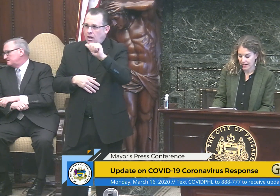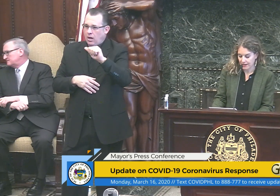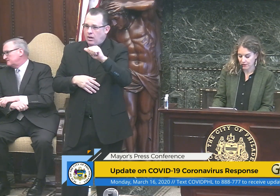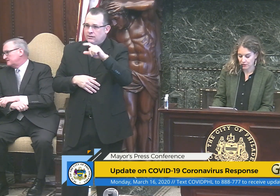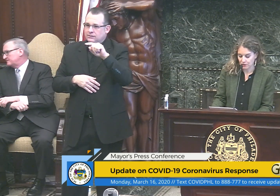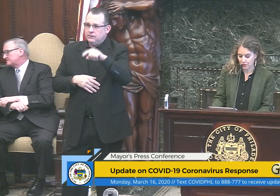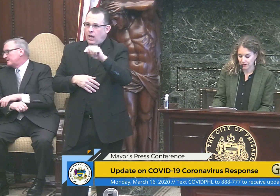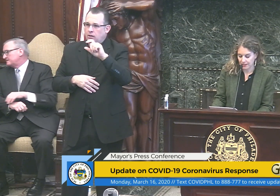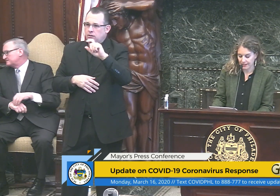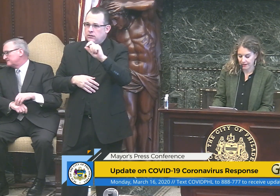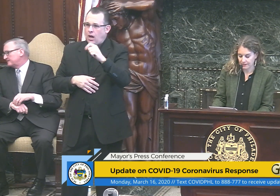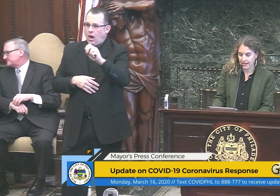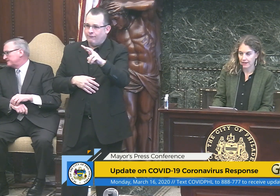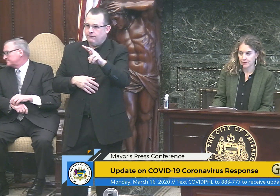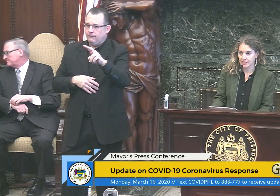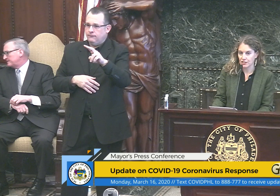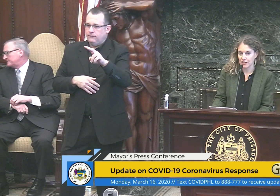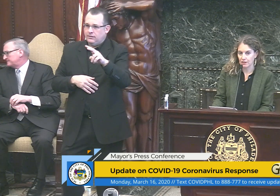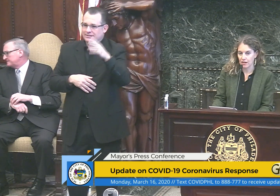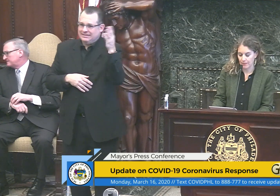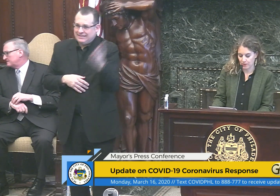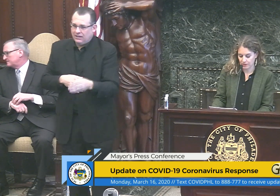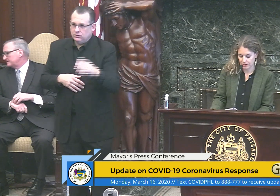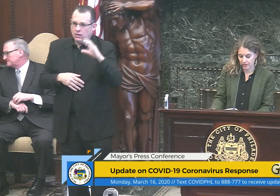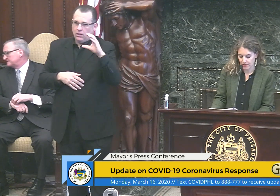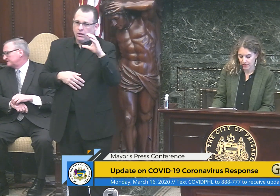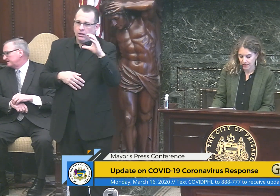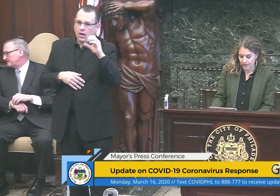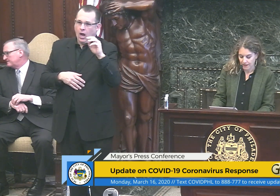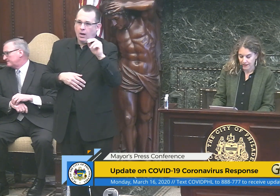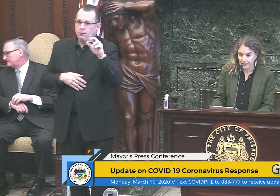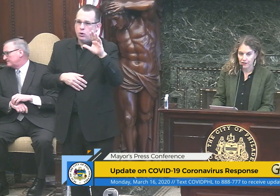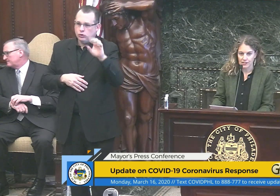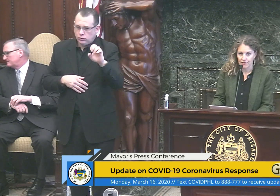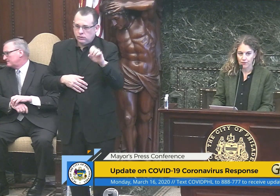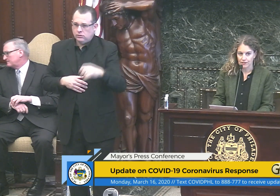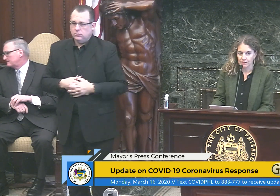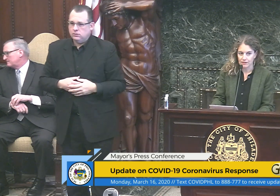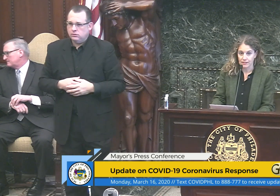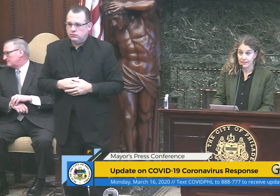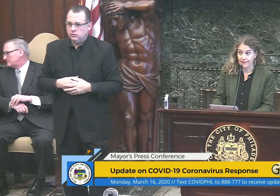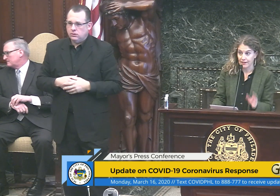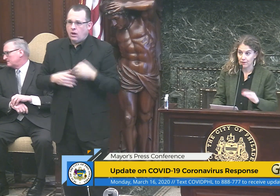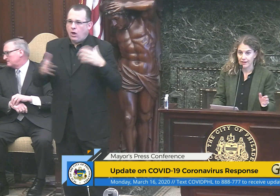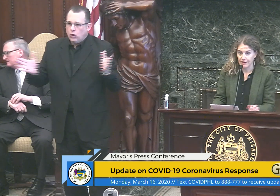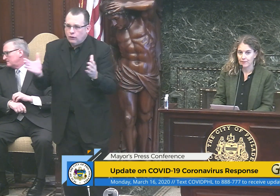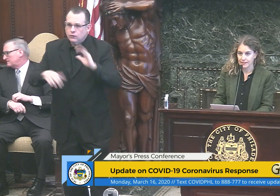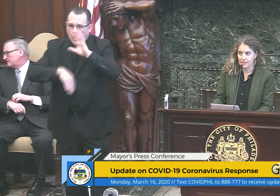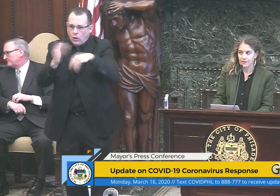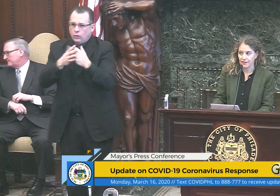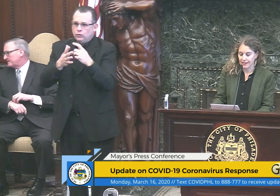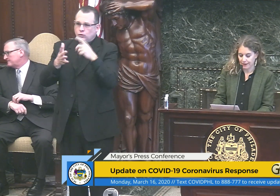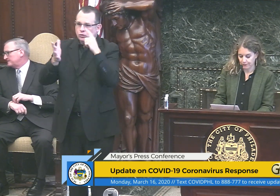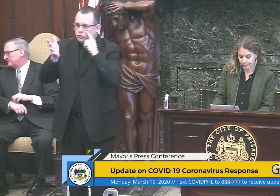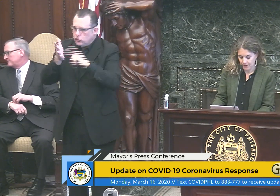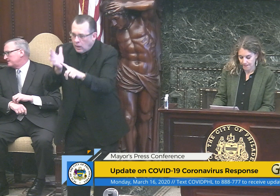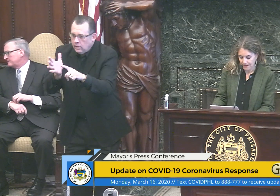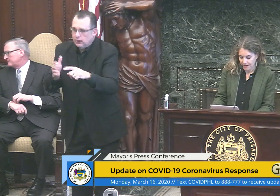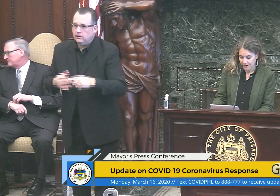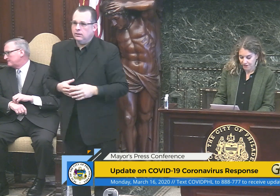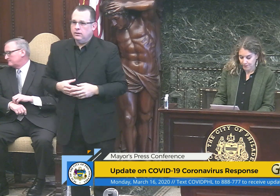phila.gov/commerce, and on our social media accounts at PHL Commerce. And I encourage everyone to send that around and have businesses fill that